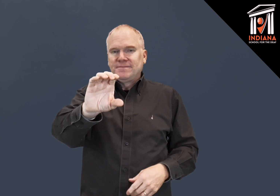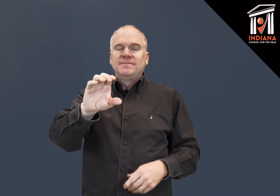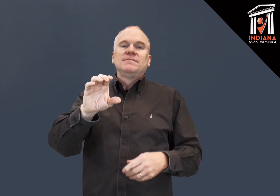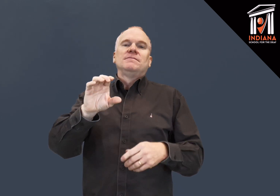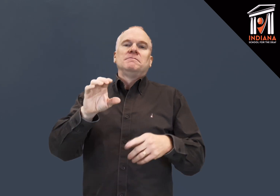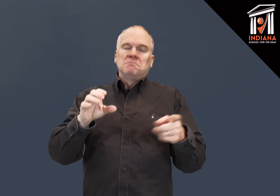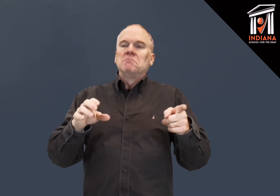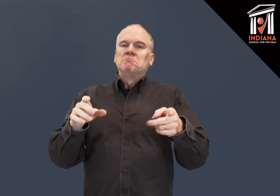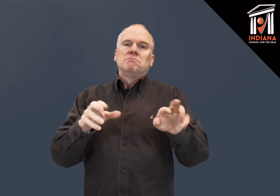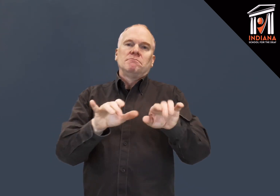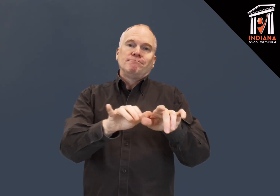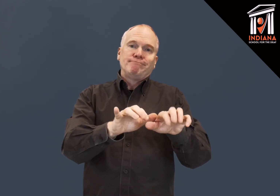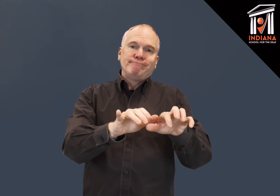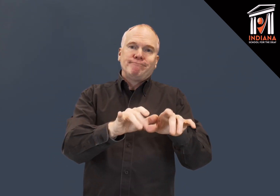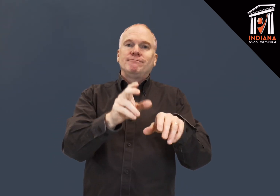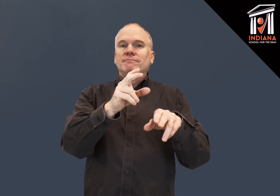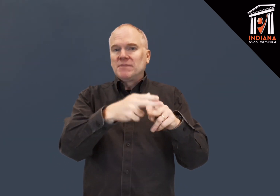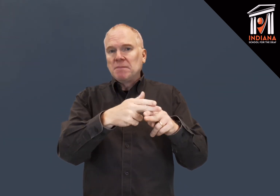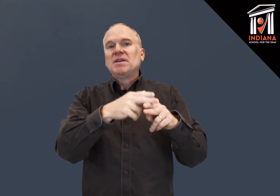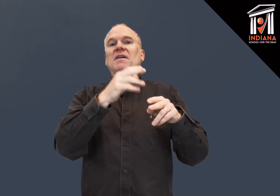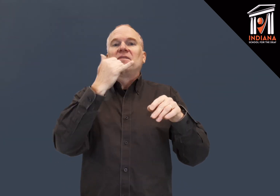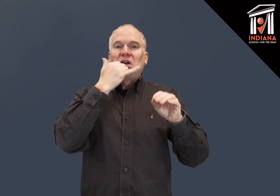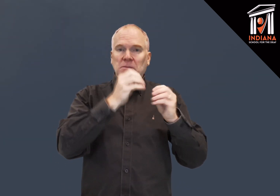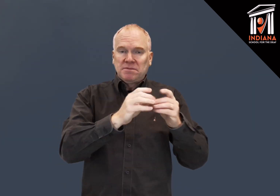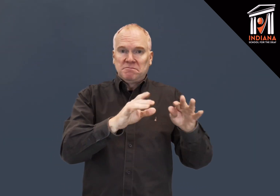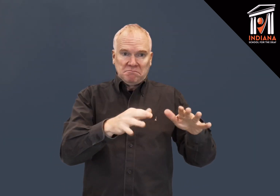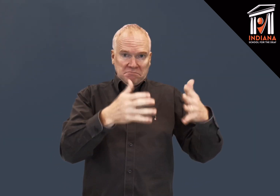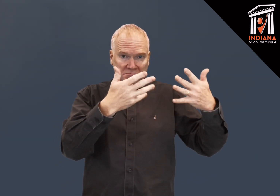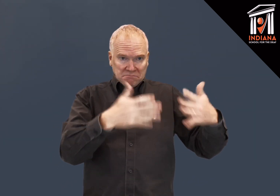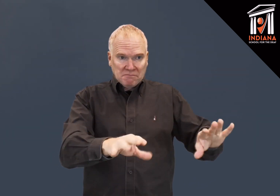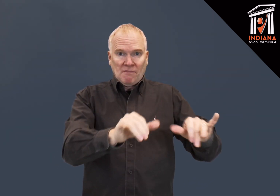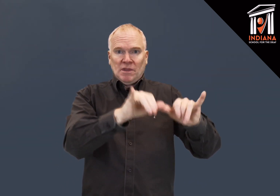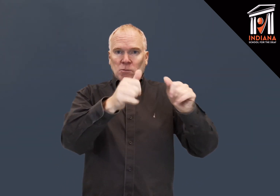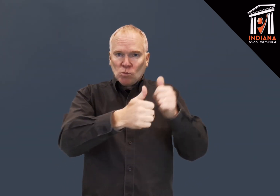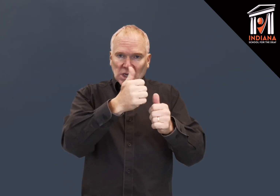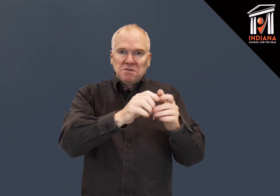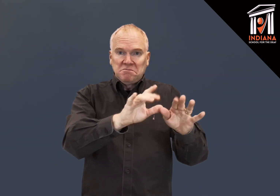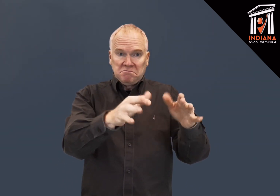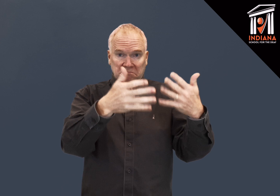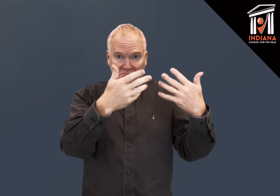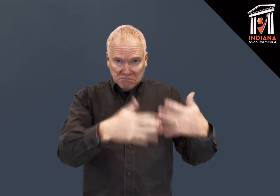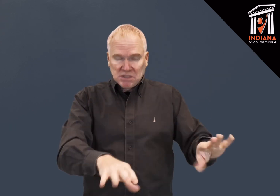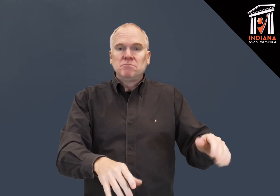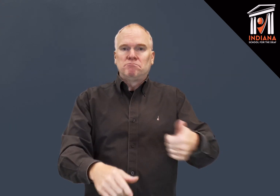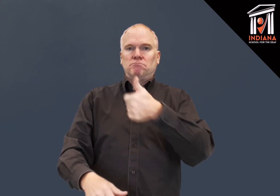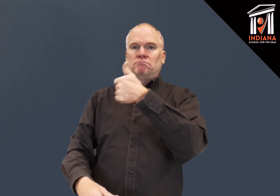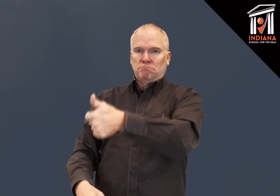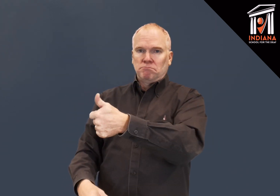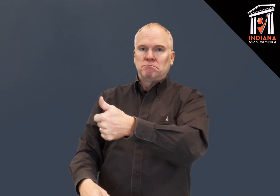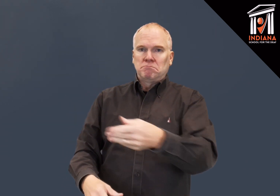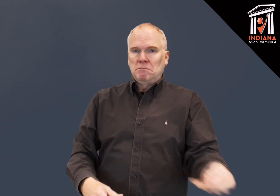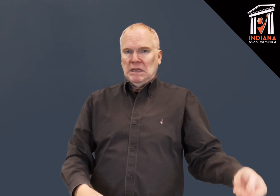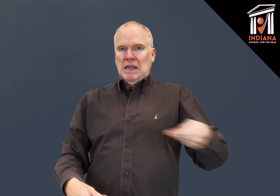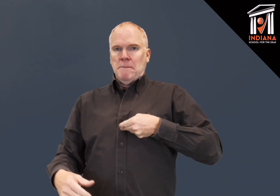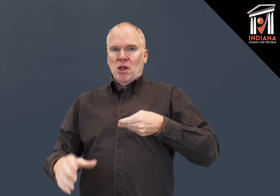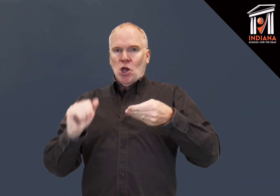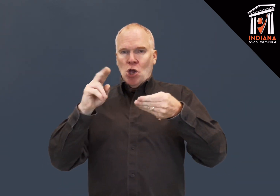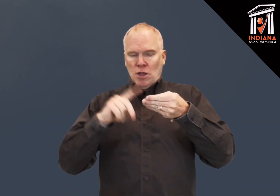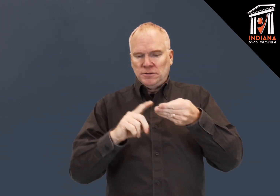phone, so there it was, ready for her to get. She typed the information and put it into the system and set